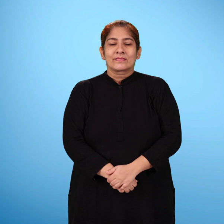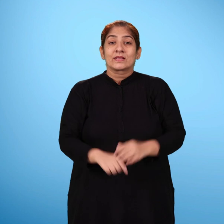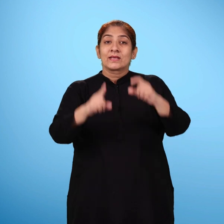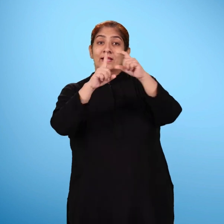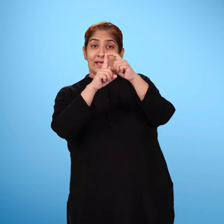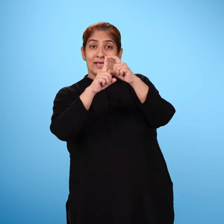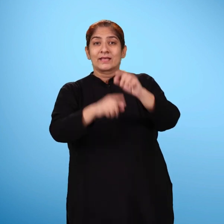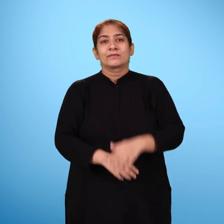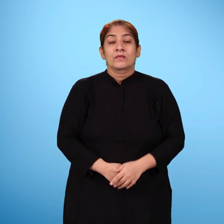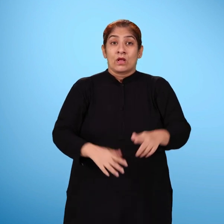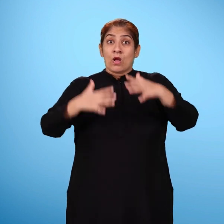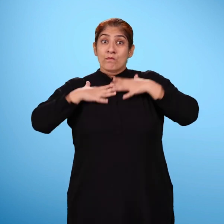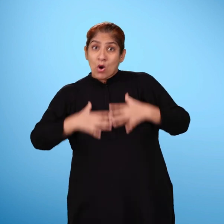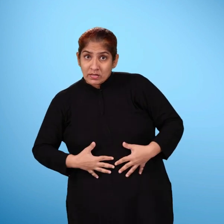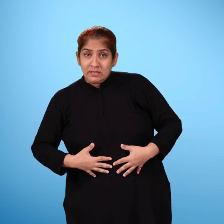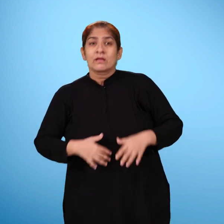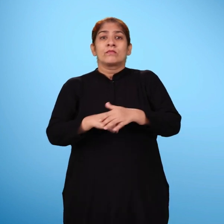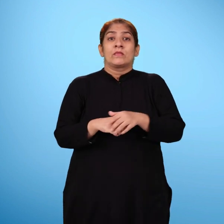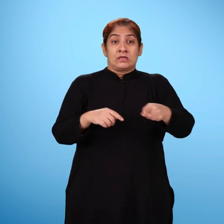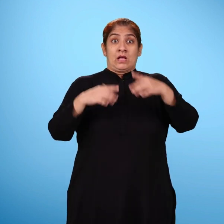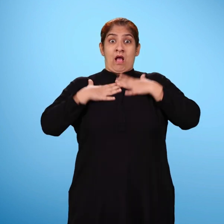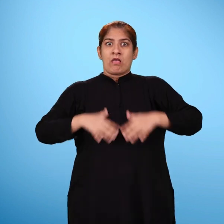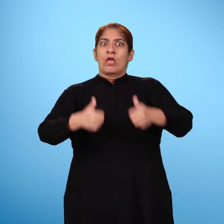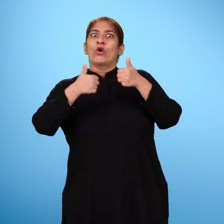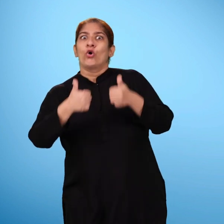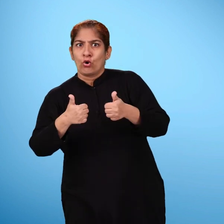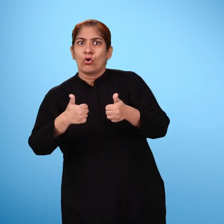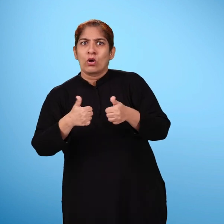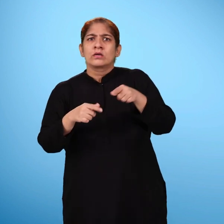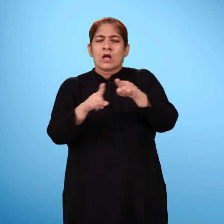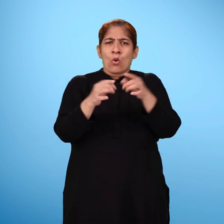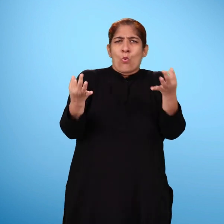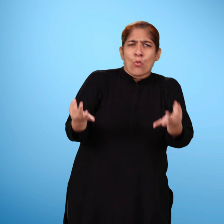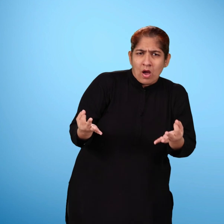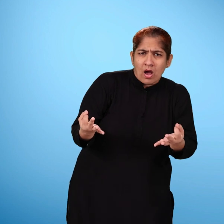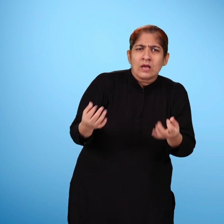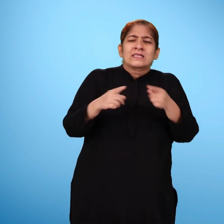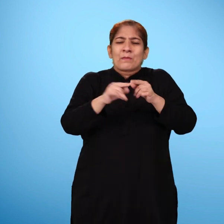Option D. Health, well-being, yoga and sports, and